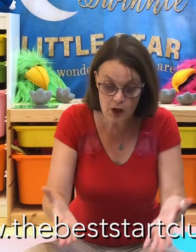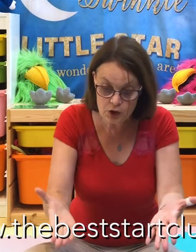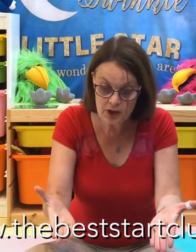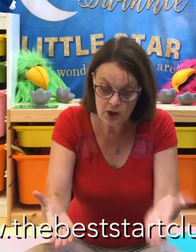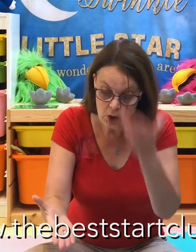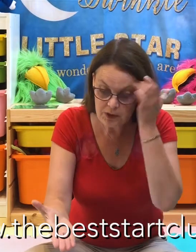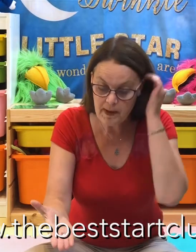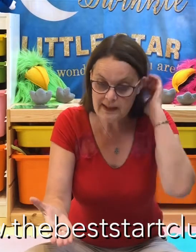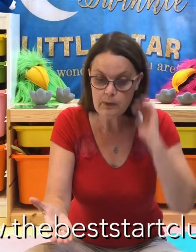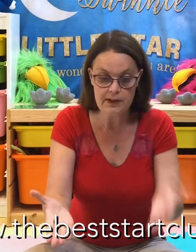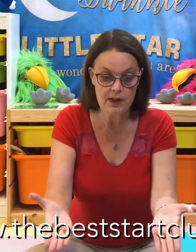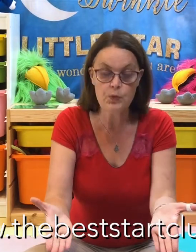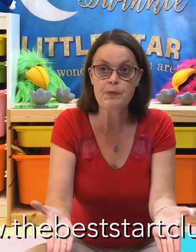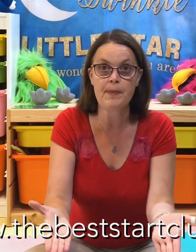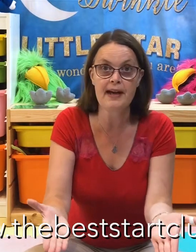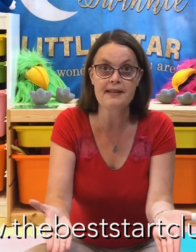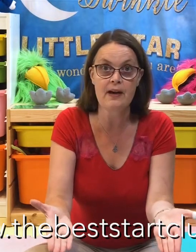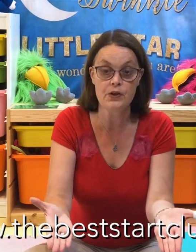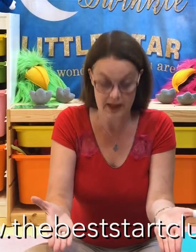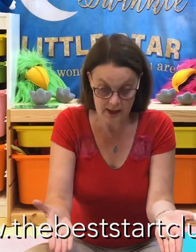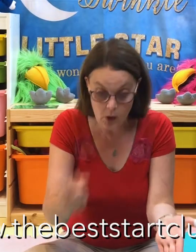just with my little ones, I always put my hands out and I go up.